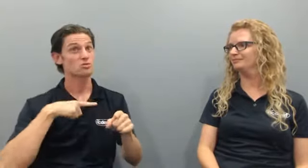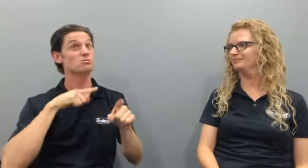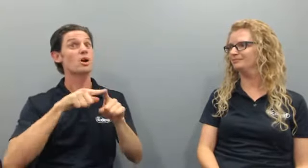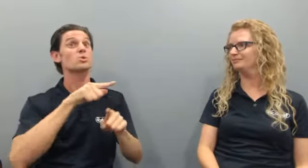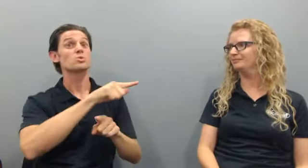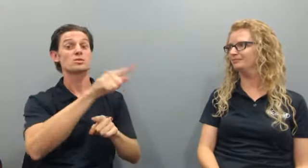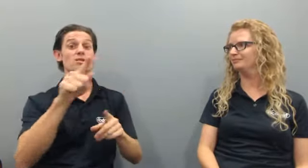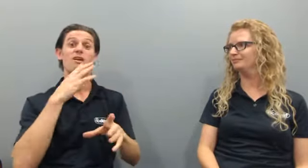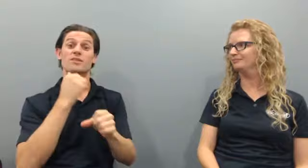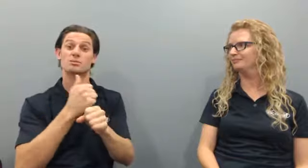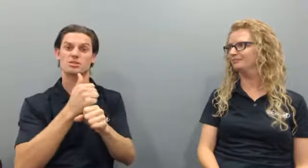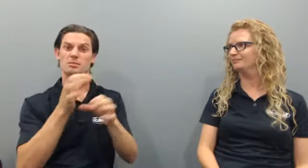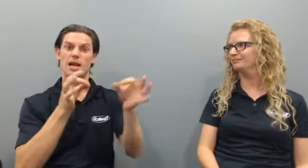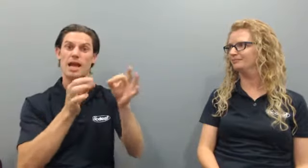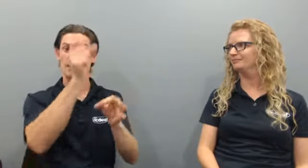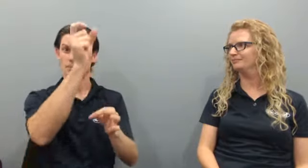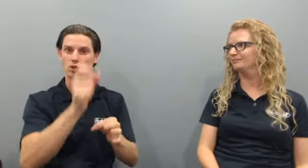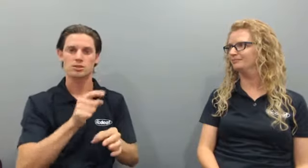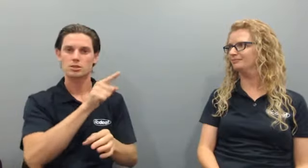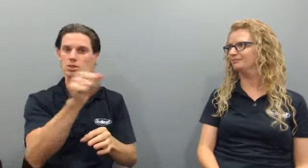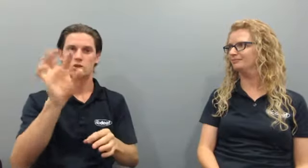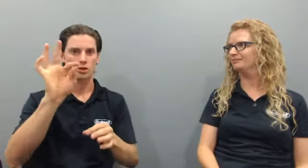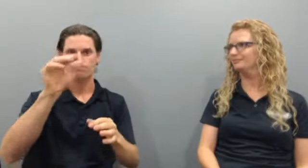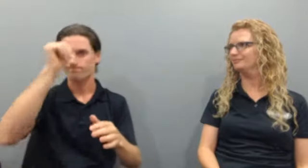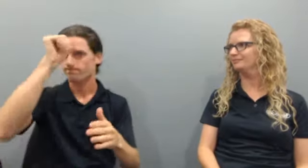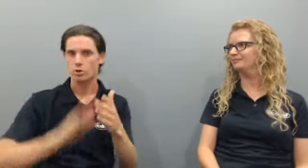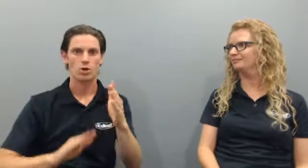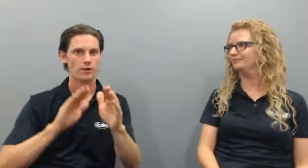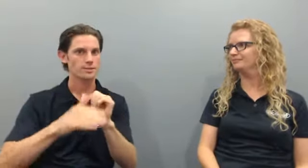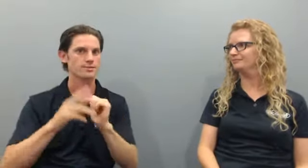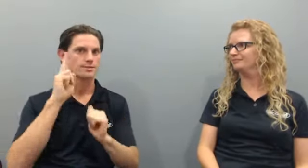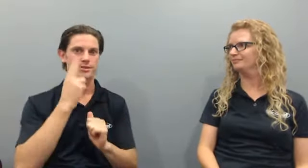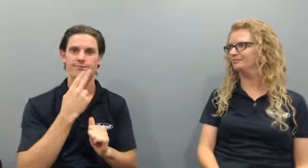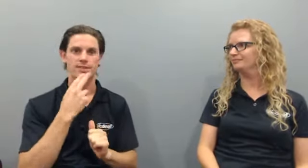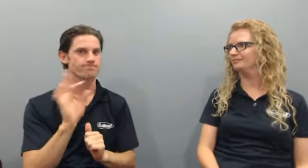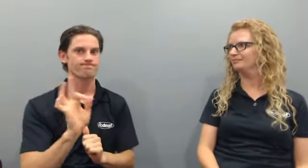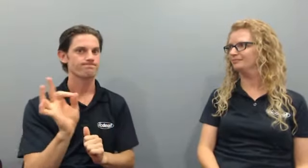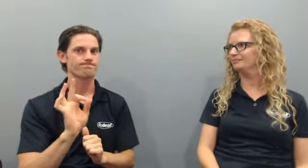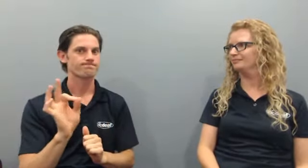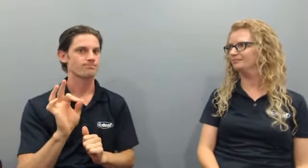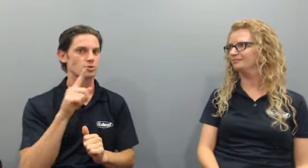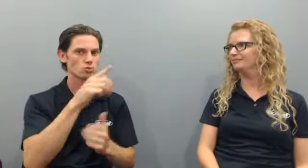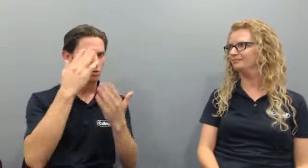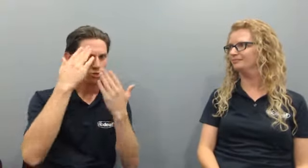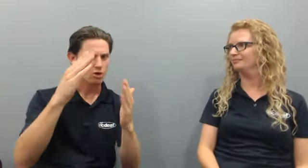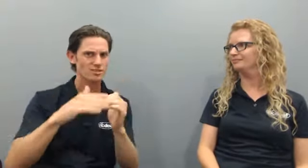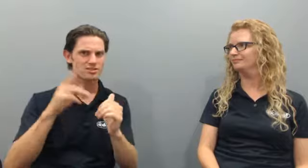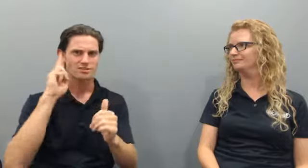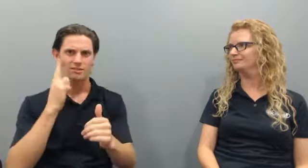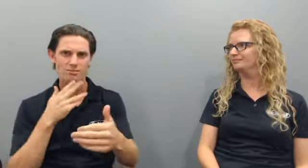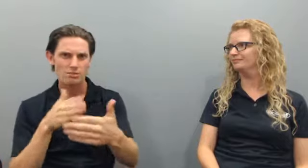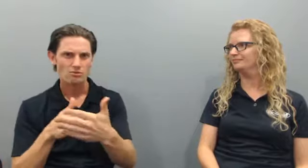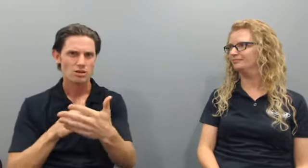and with the interpreters, I'll get that, because a lot of NDIA planners are not experts about deafness or interpreting. They don't know